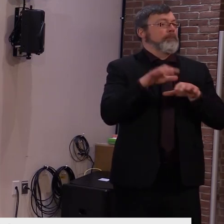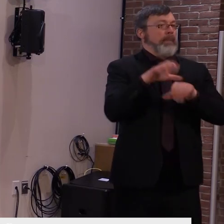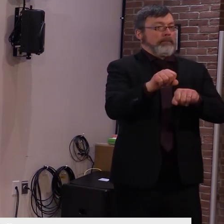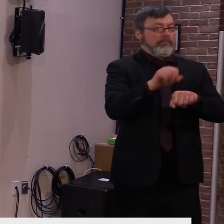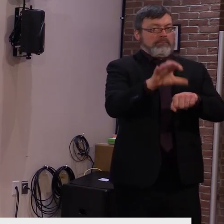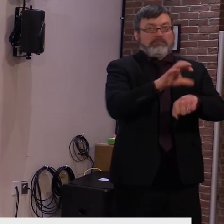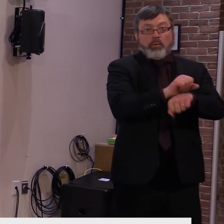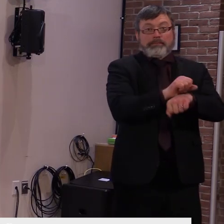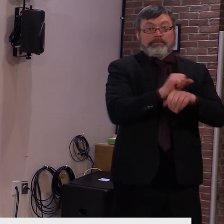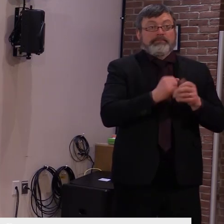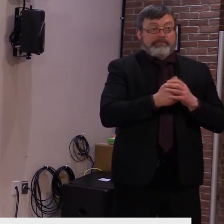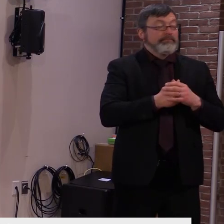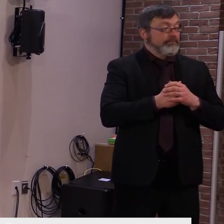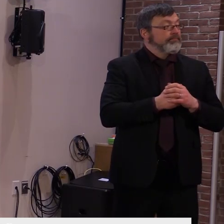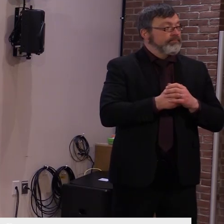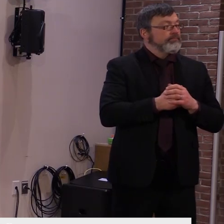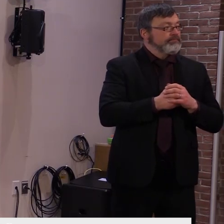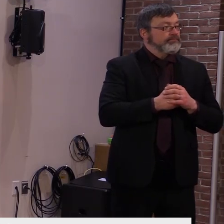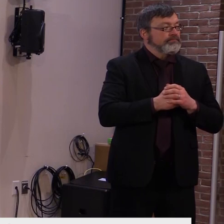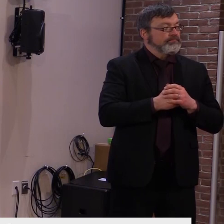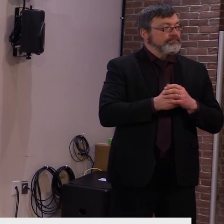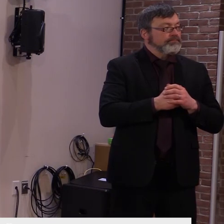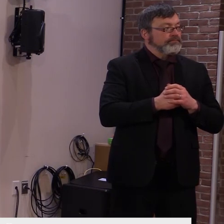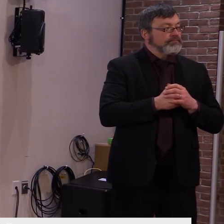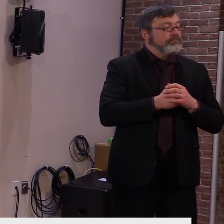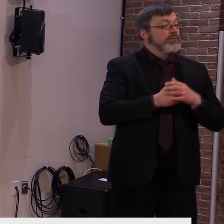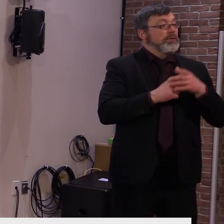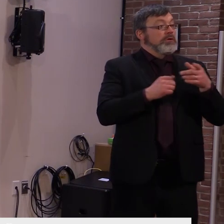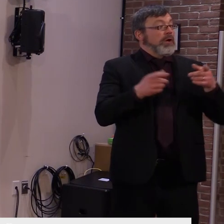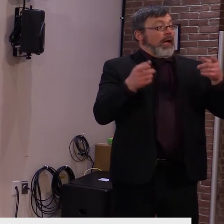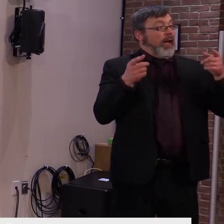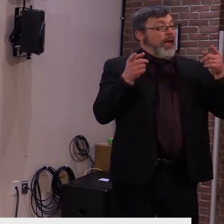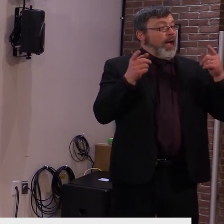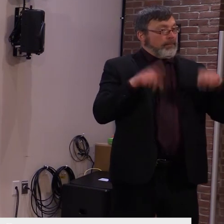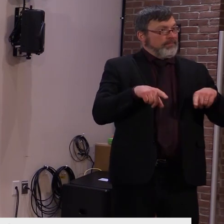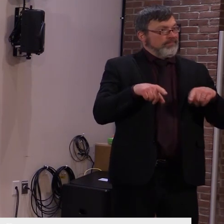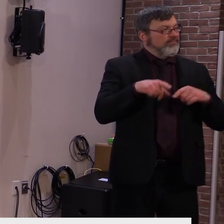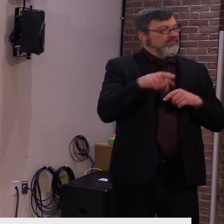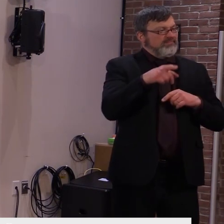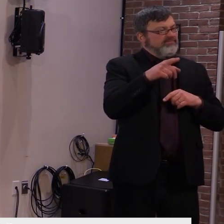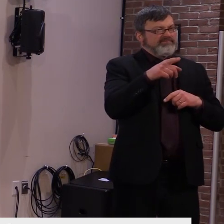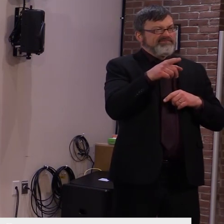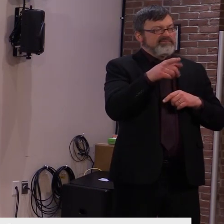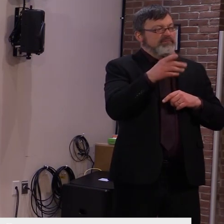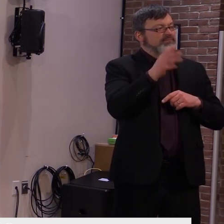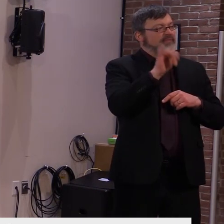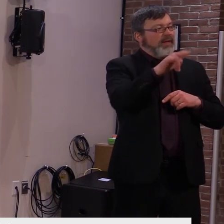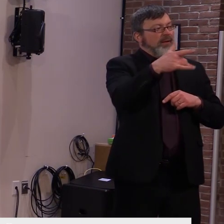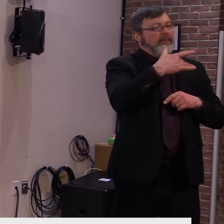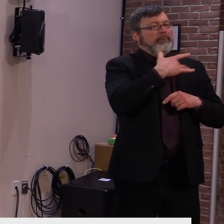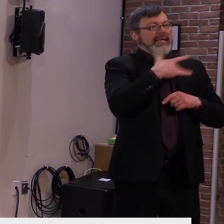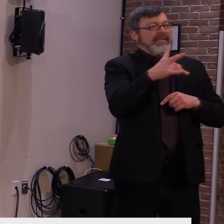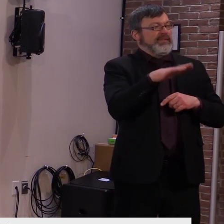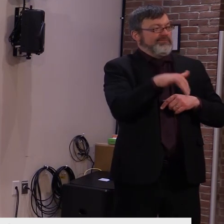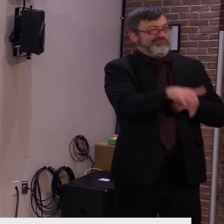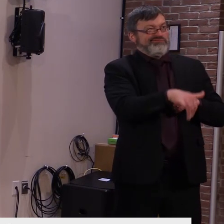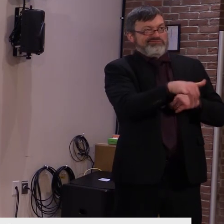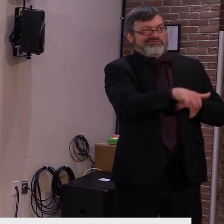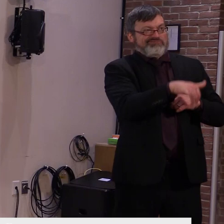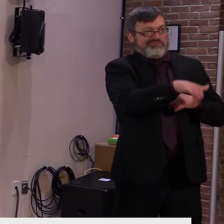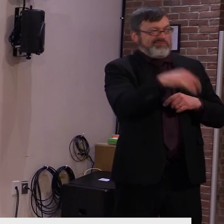been contacted or made an appointment to be vaccinated, please call the Department of Health at, and this is a new